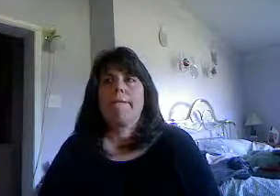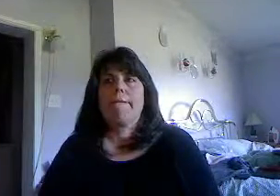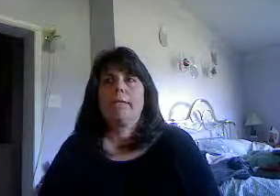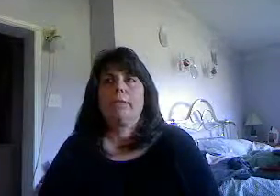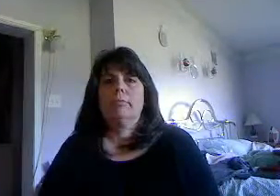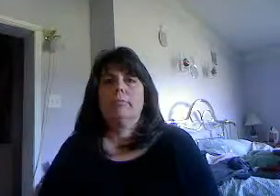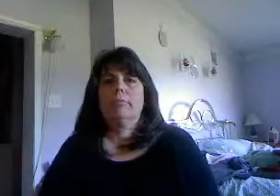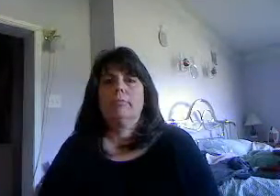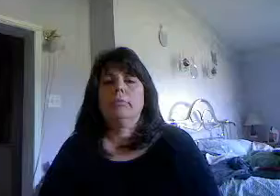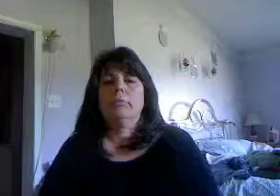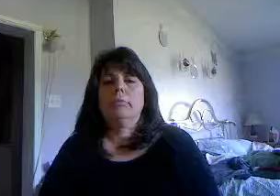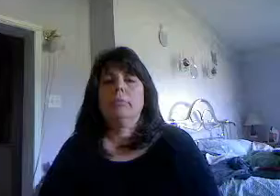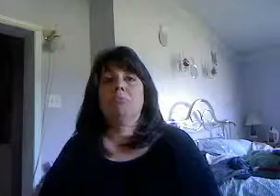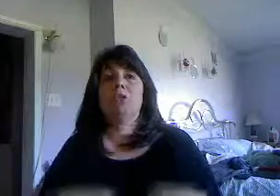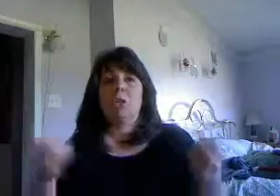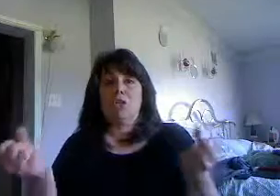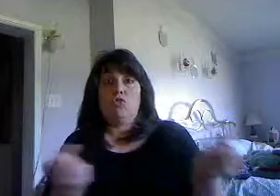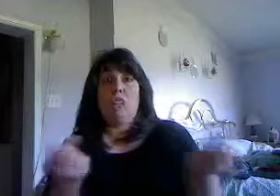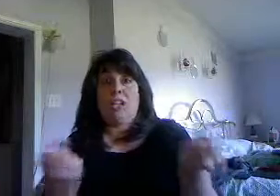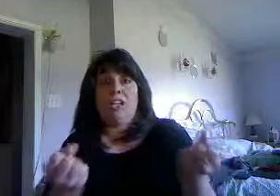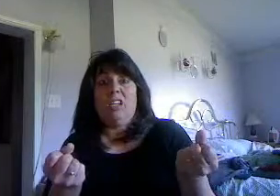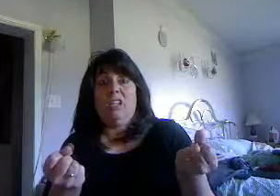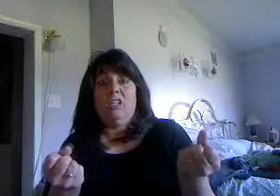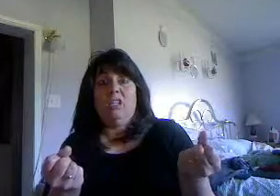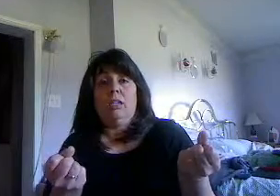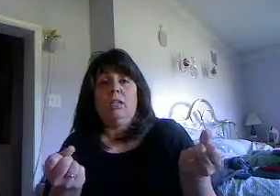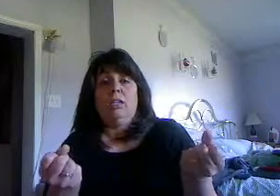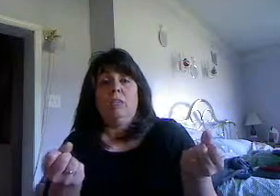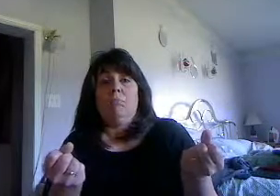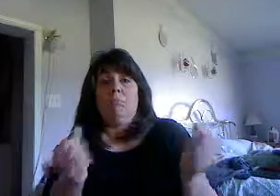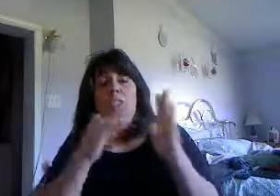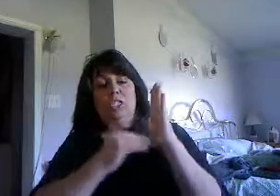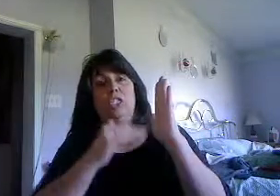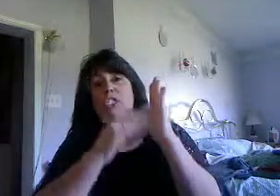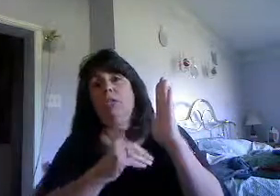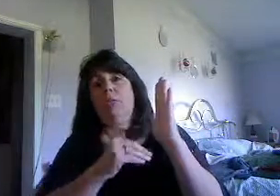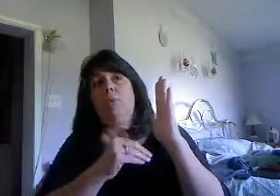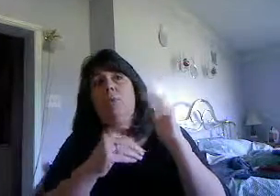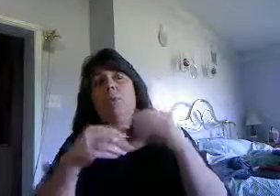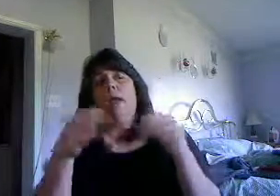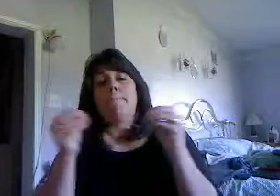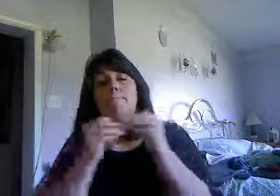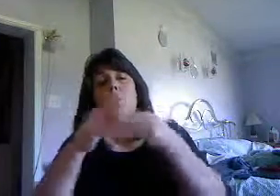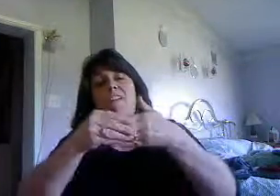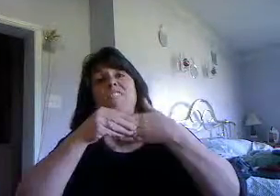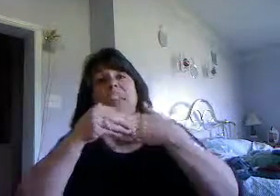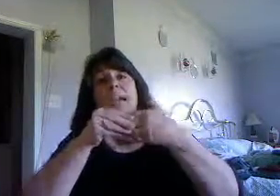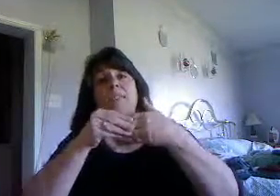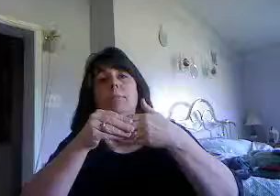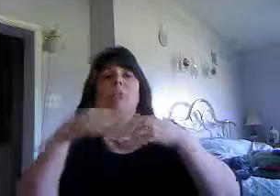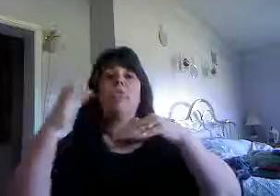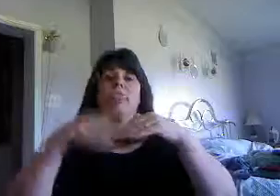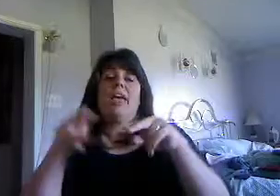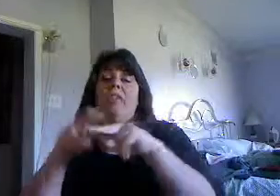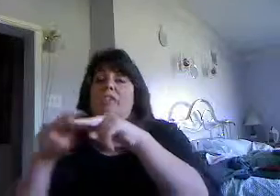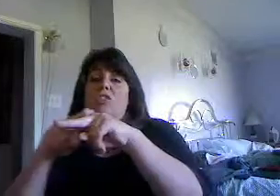Trucking is cheaper and far more flexible than rail routes. As a consequence, the new optimal location